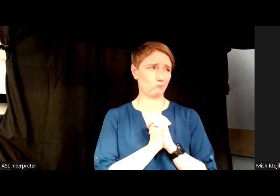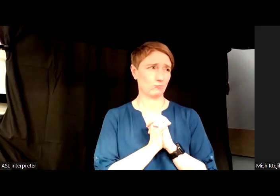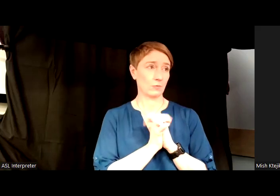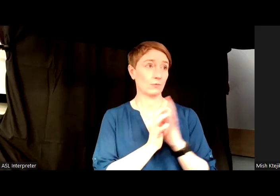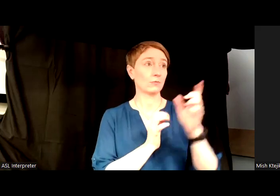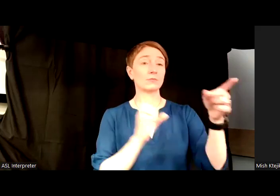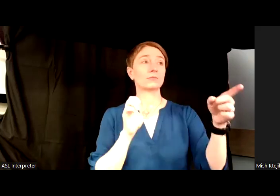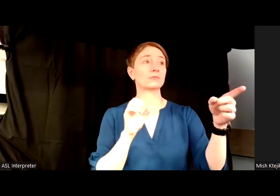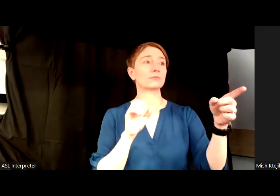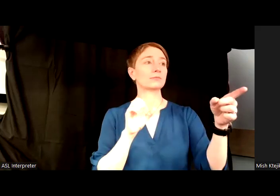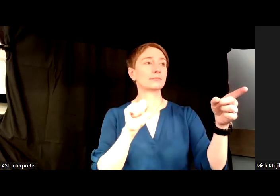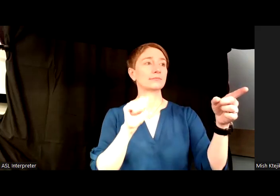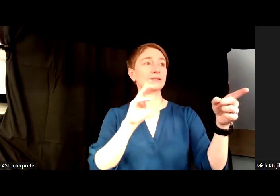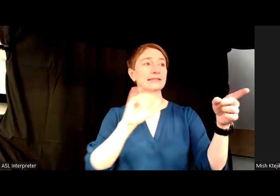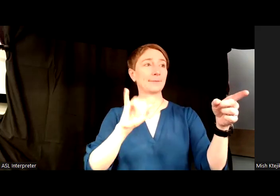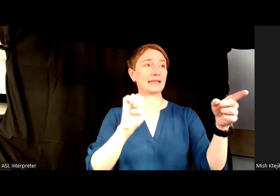Can I say something?